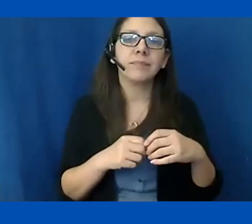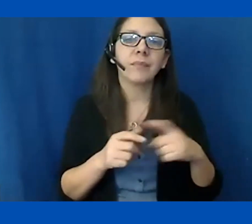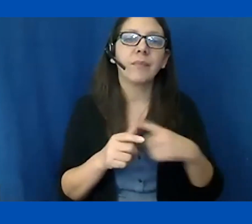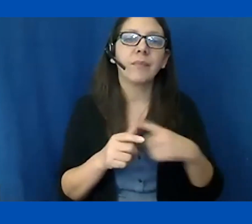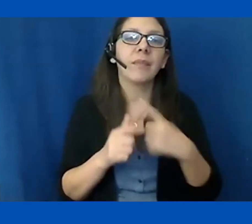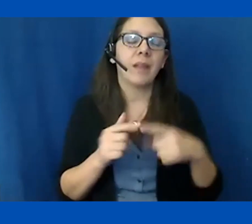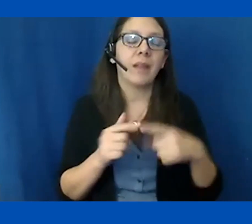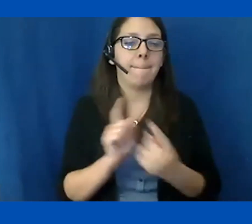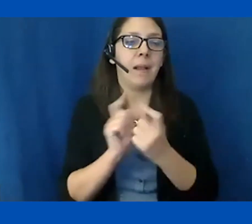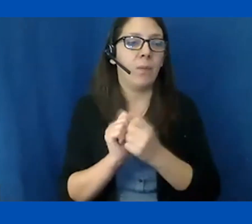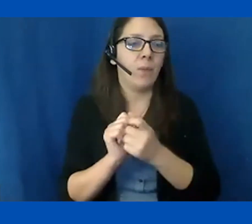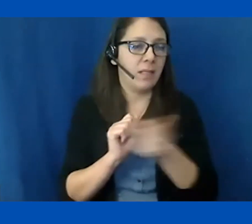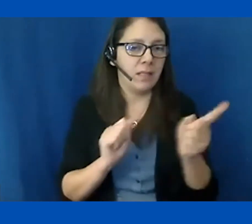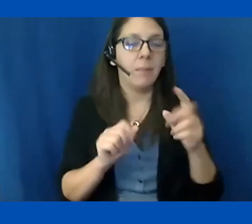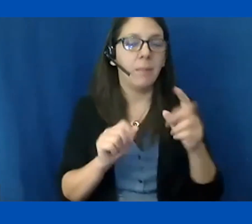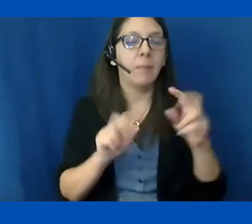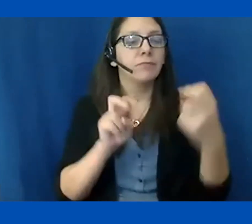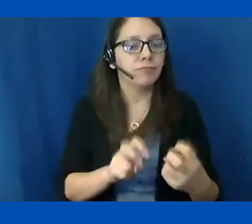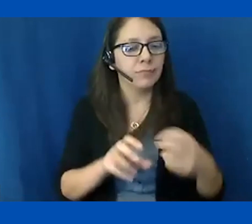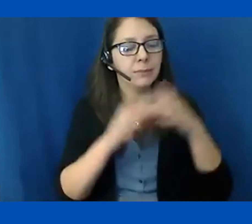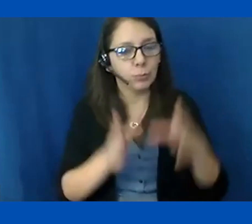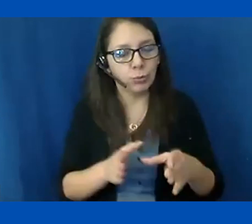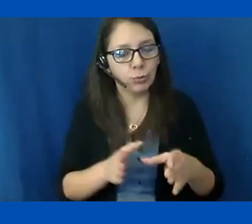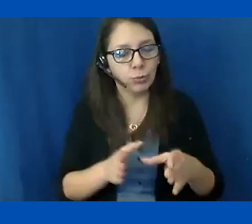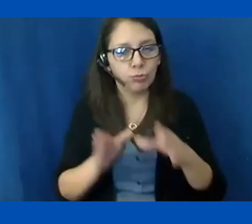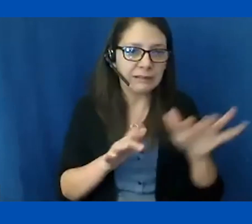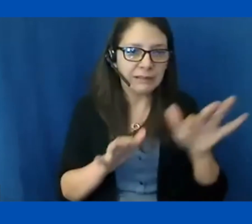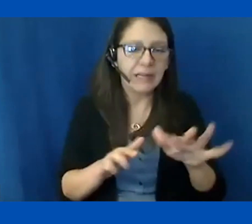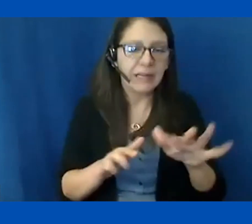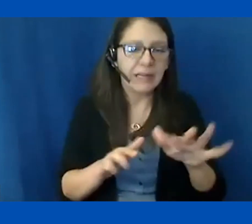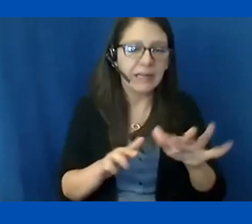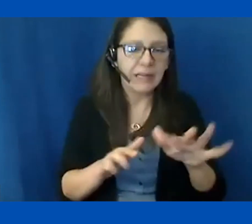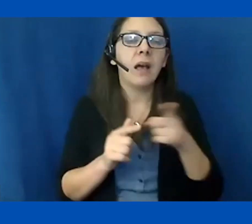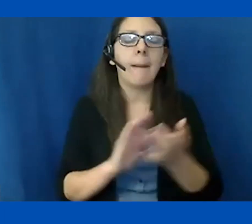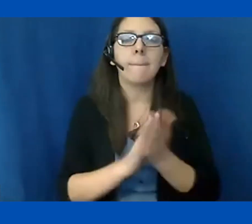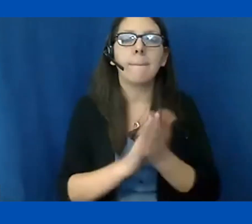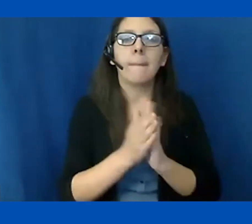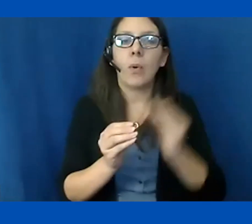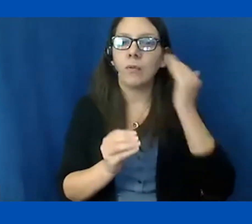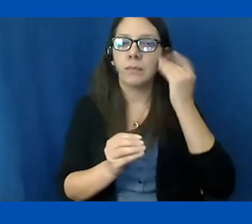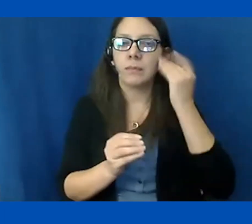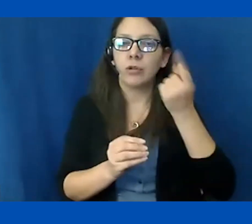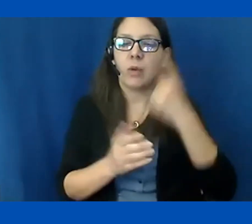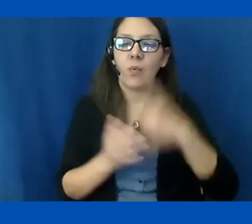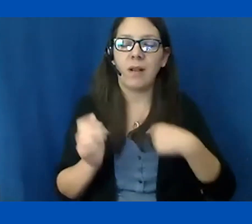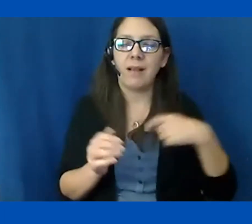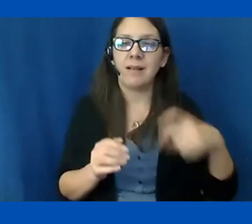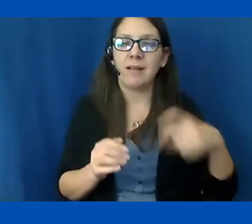them in person and everything like that, and eventually started to understand what I needed. And so, you know,